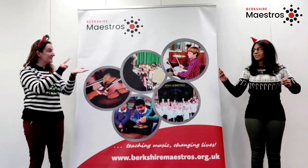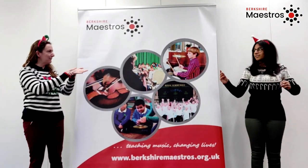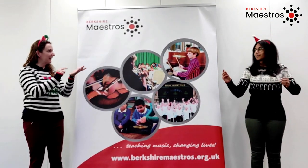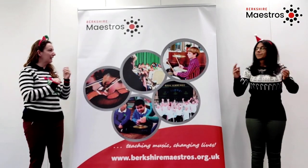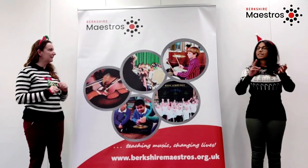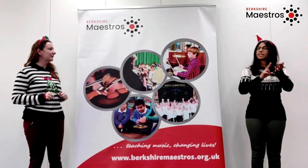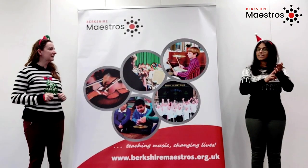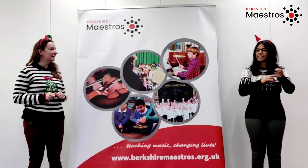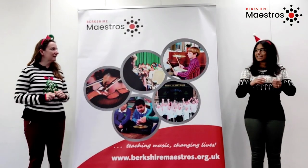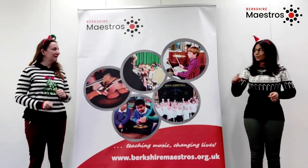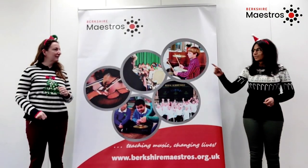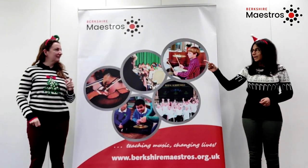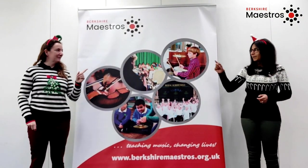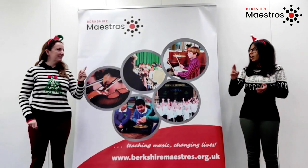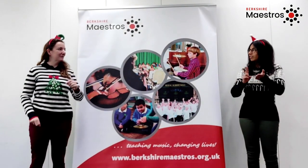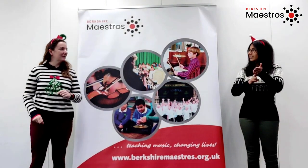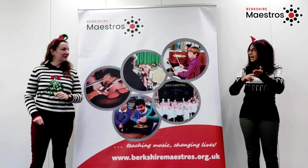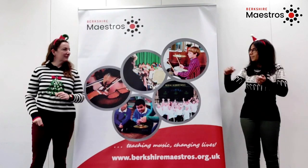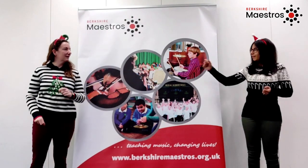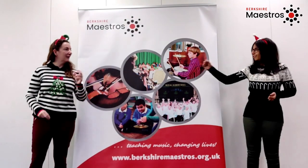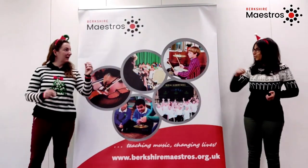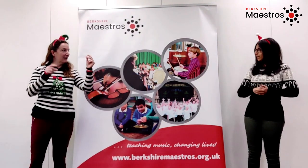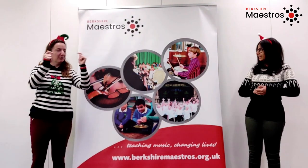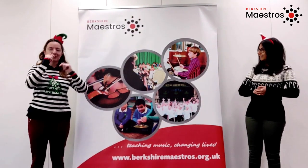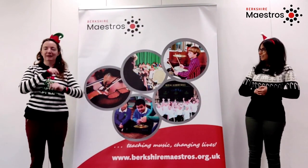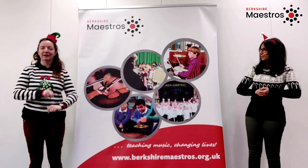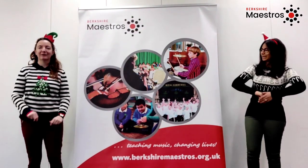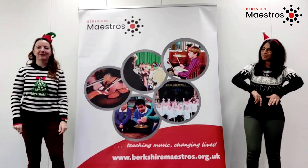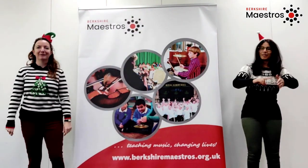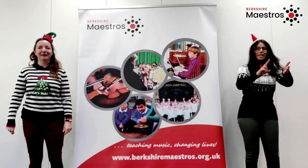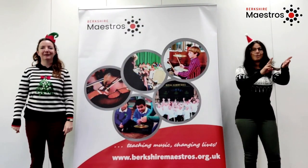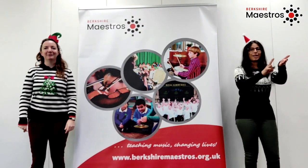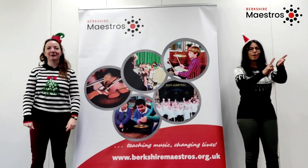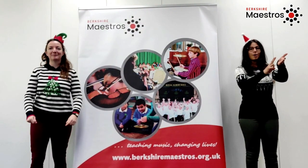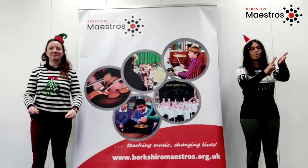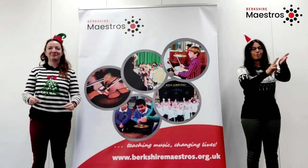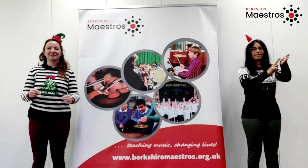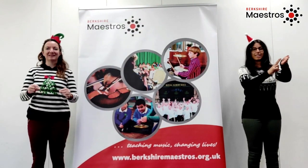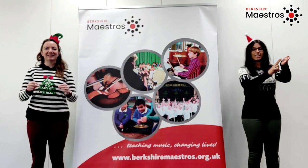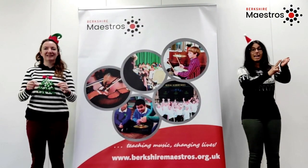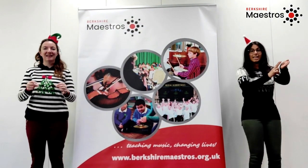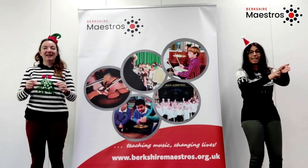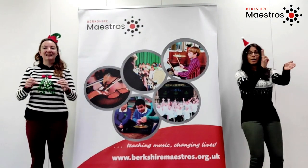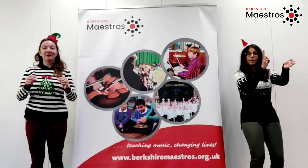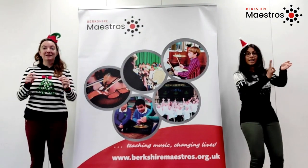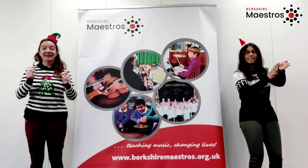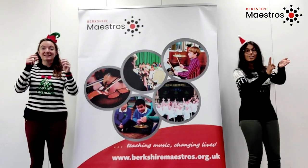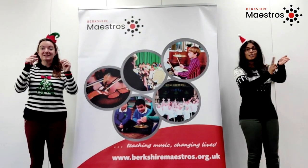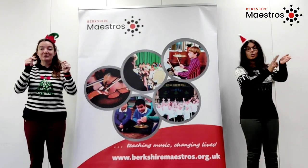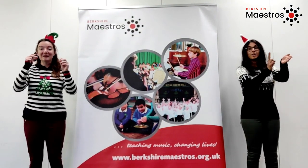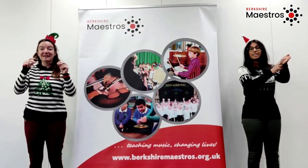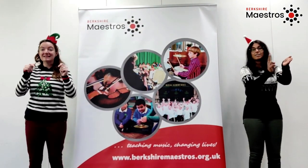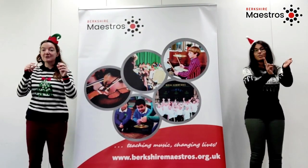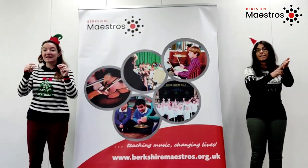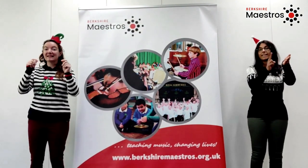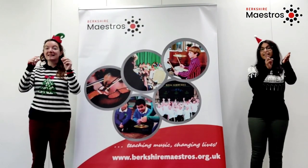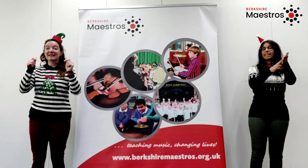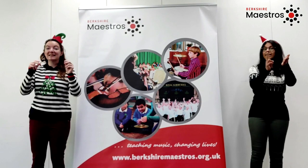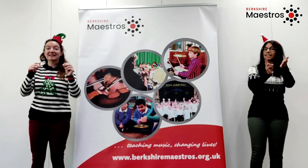tapping? Clicking or tapping? I'll tap if you click. Okay. Here we go. Are we ready? Now let's do a little clicking.